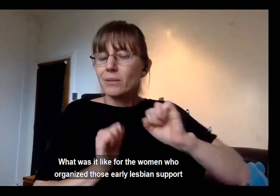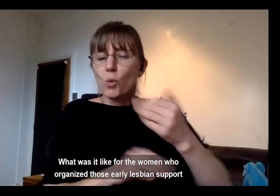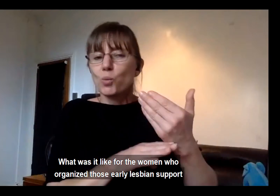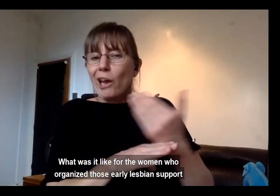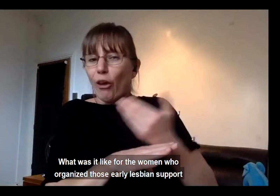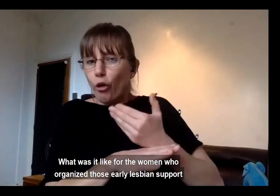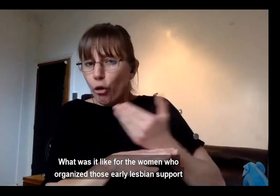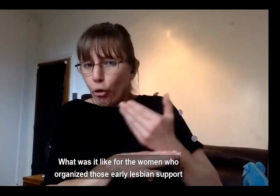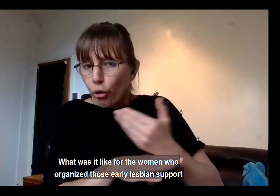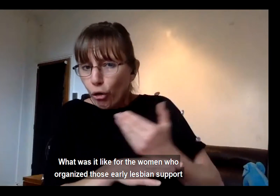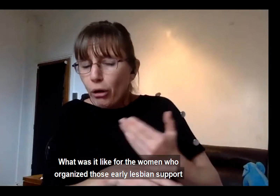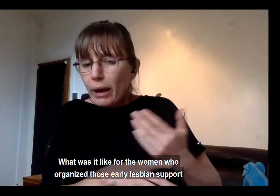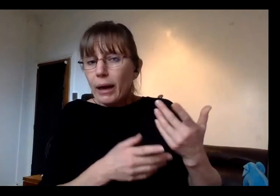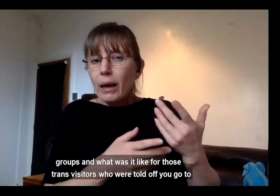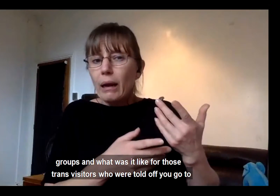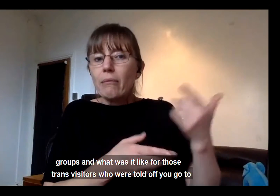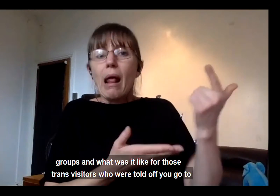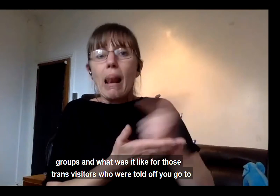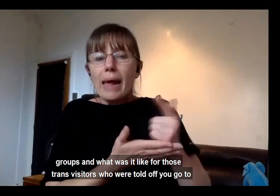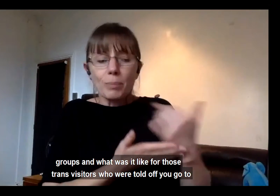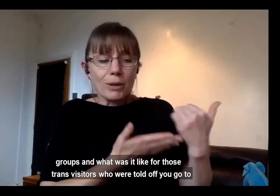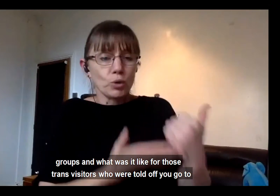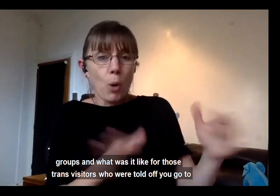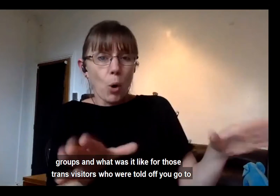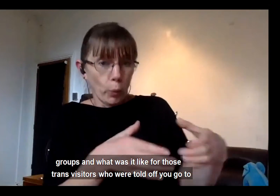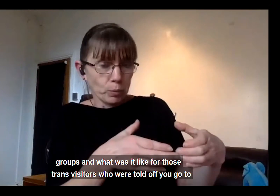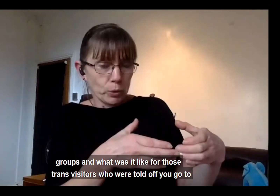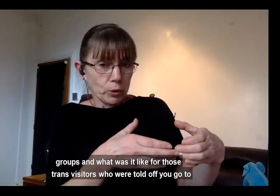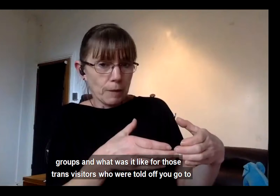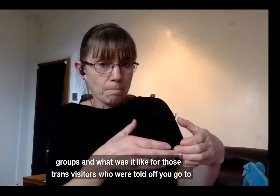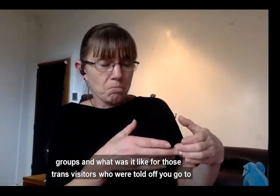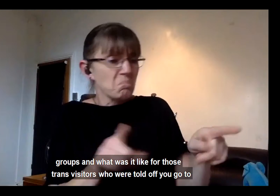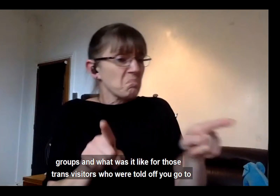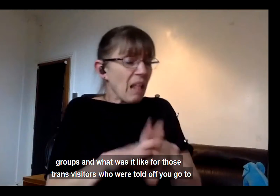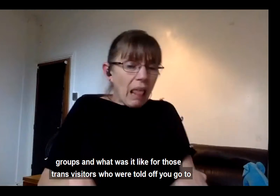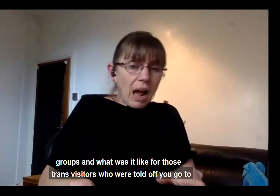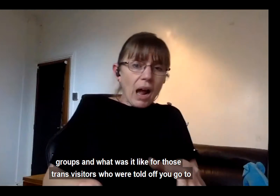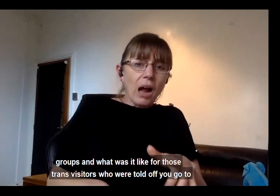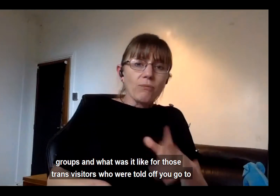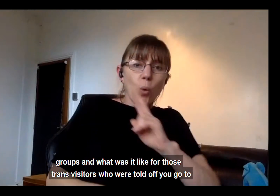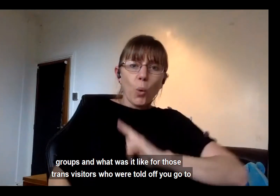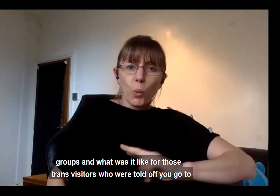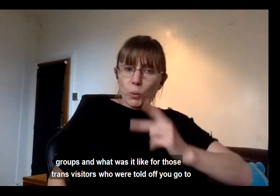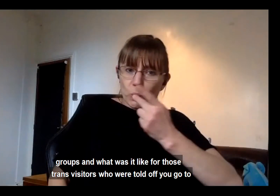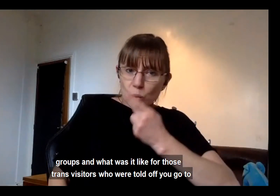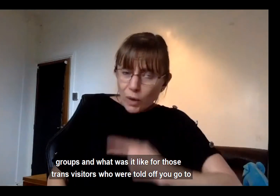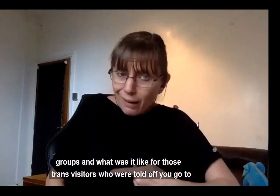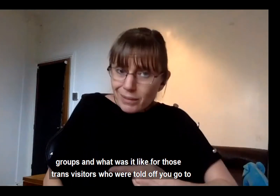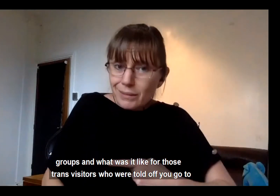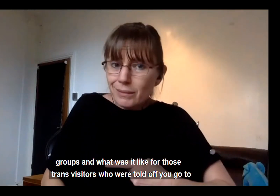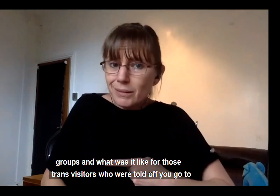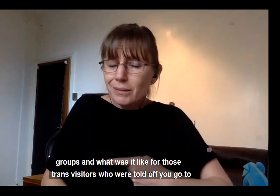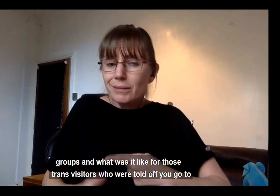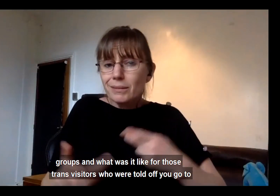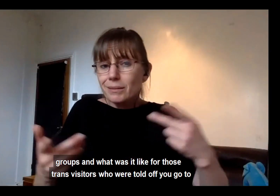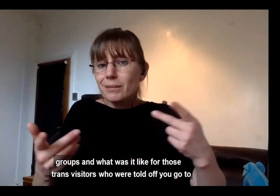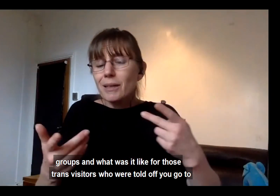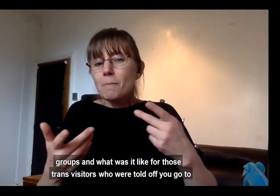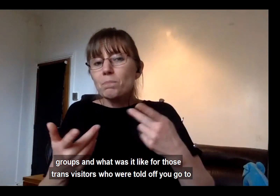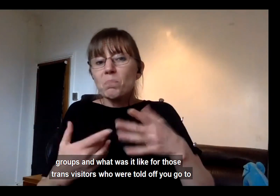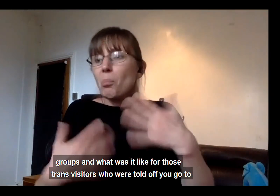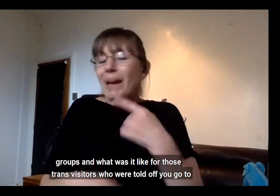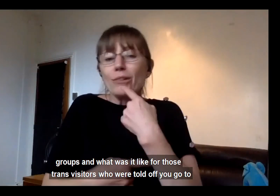early lesbian support groups? And what was it like for those trans visitors who were